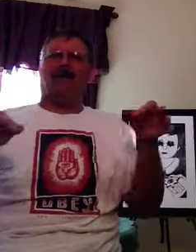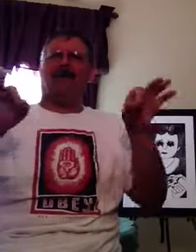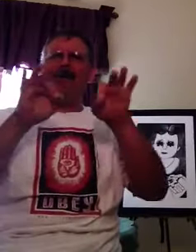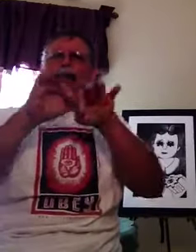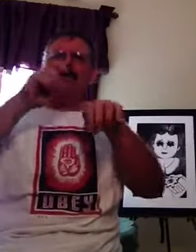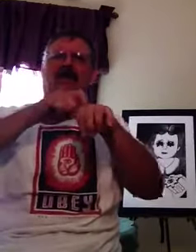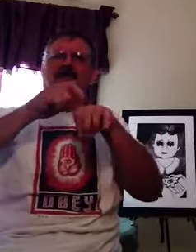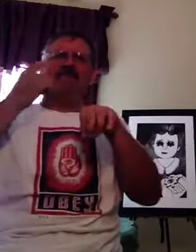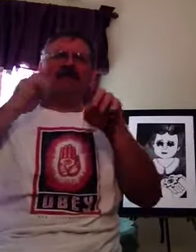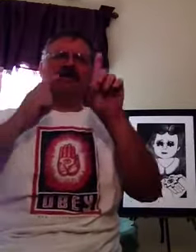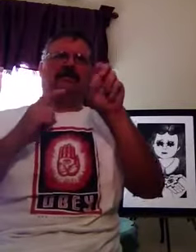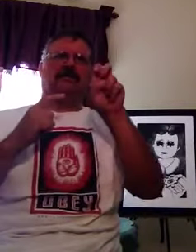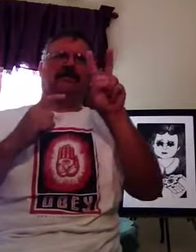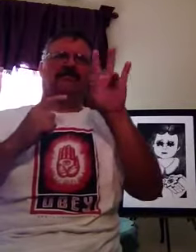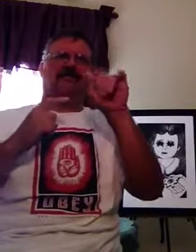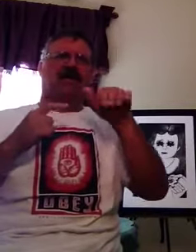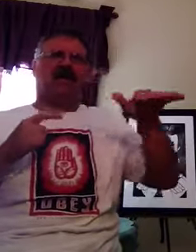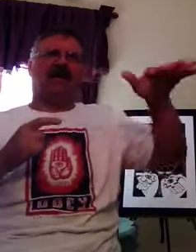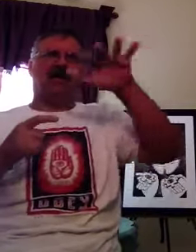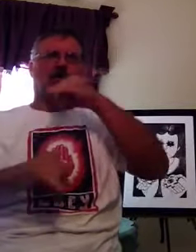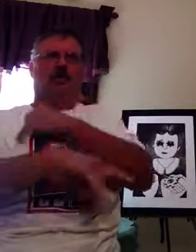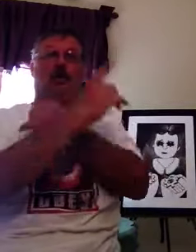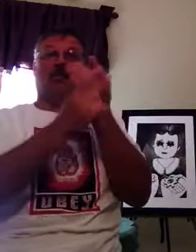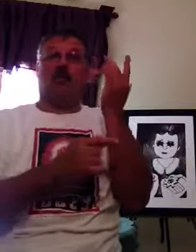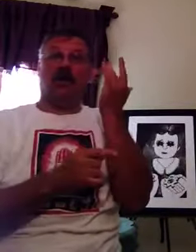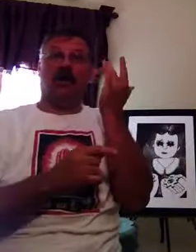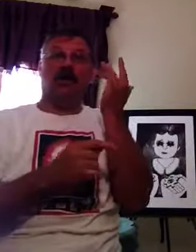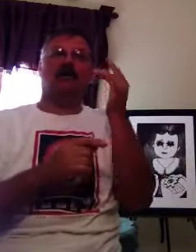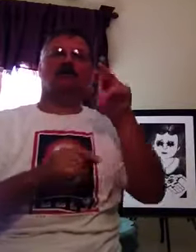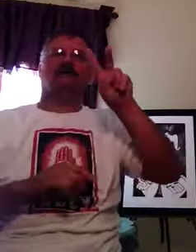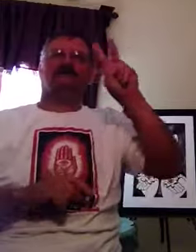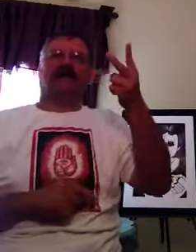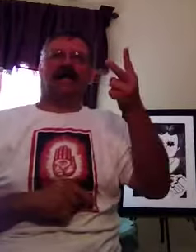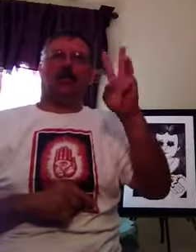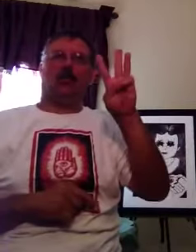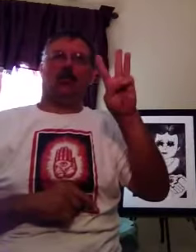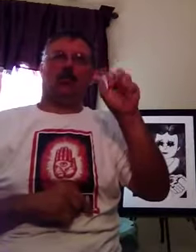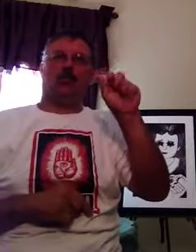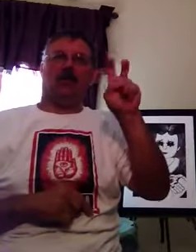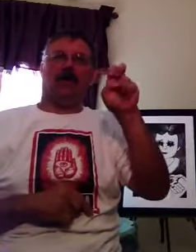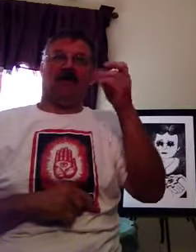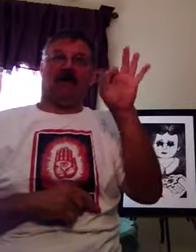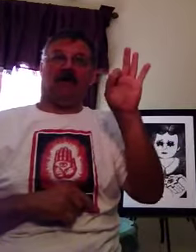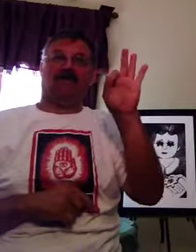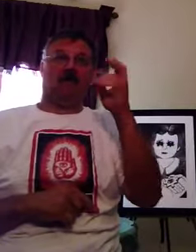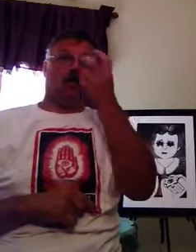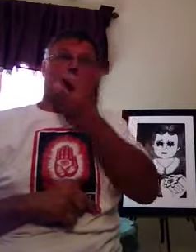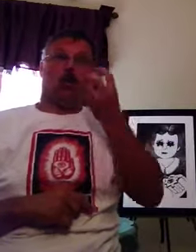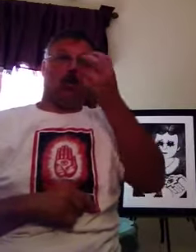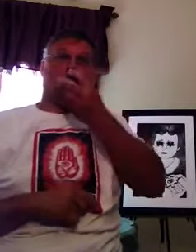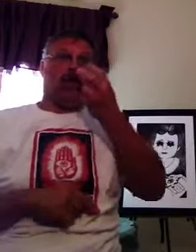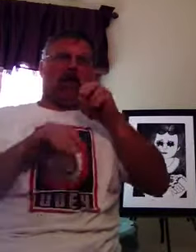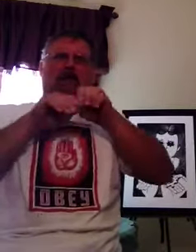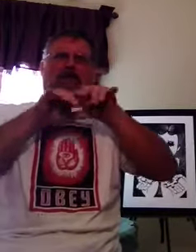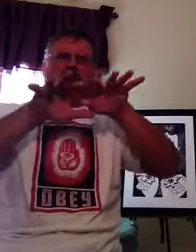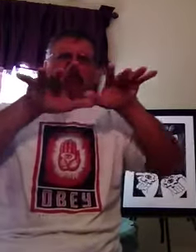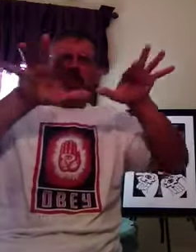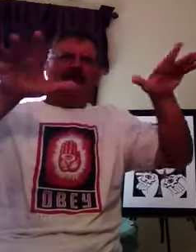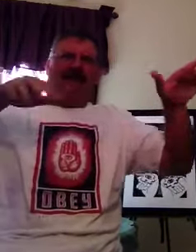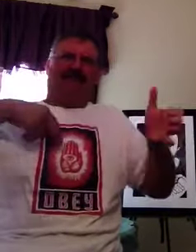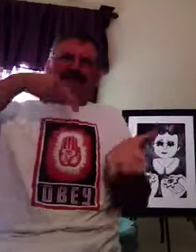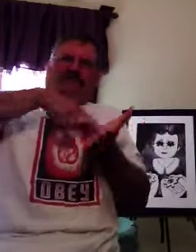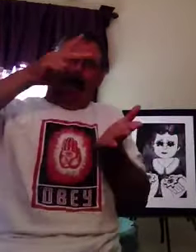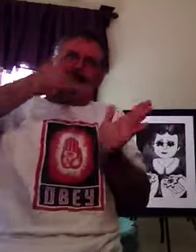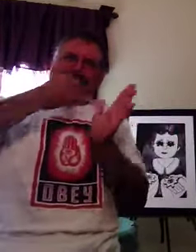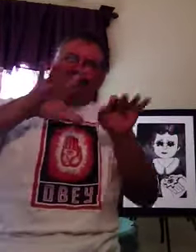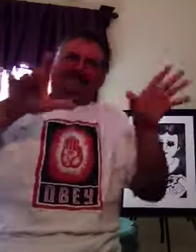in